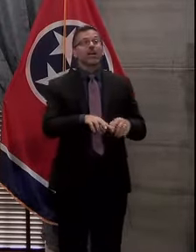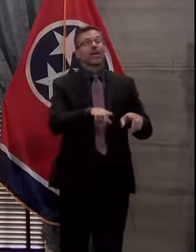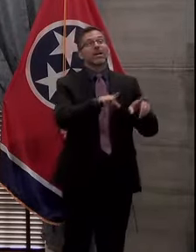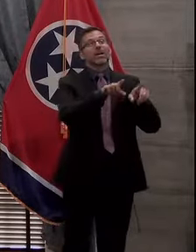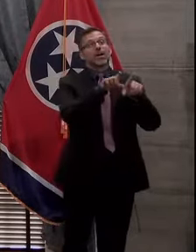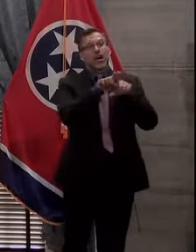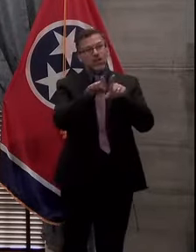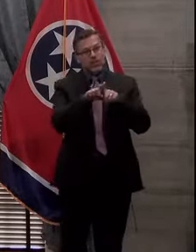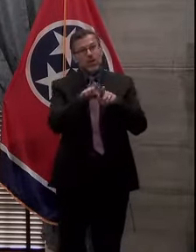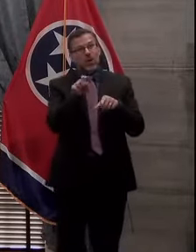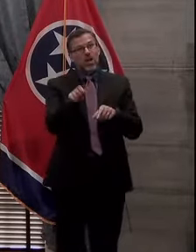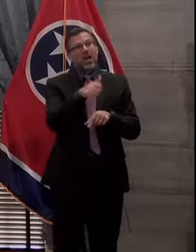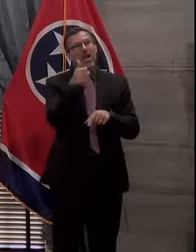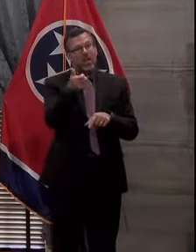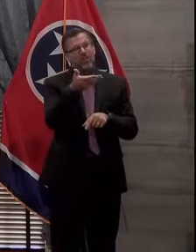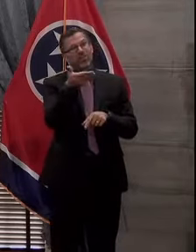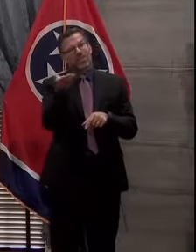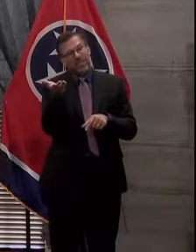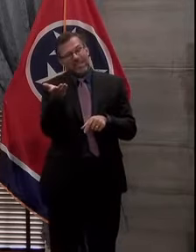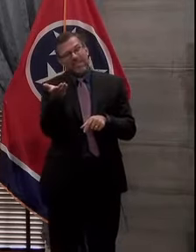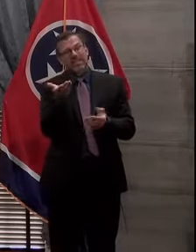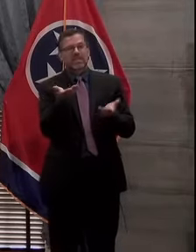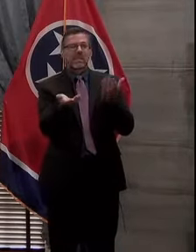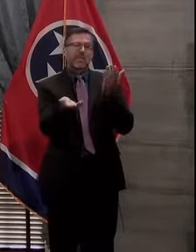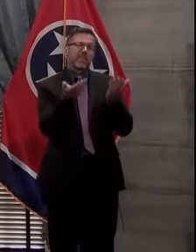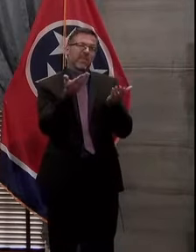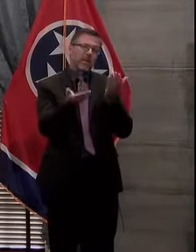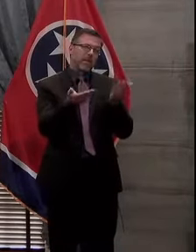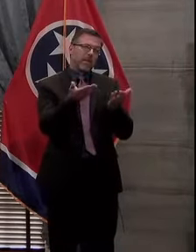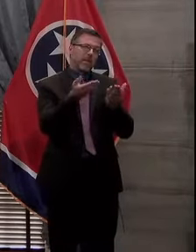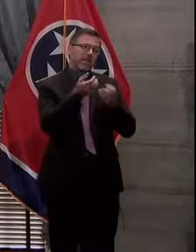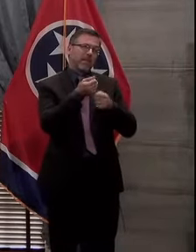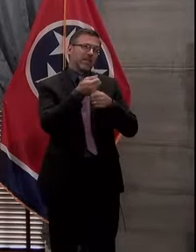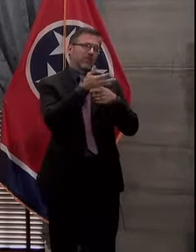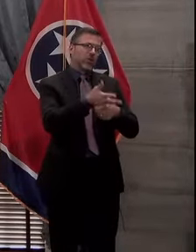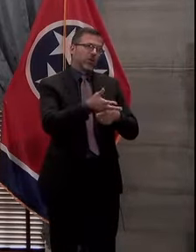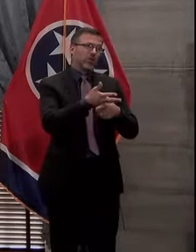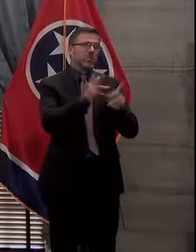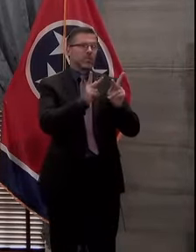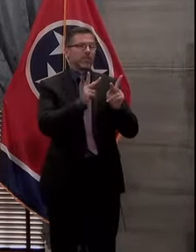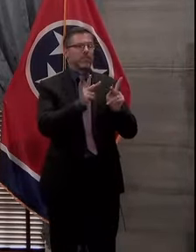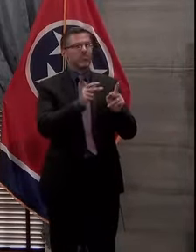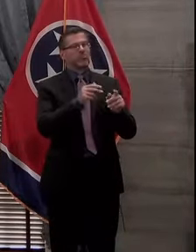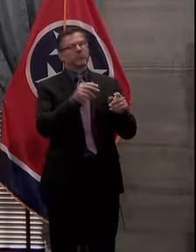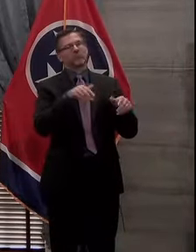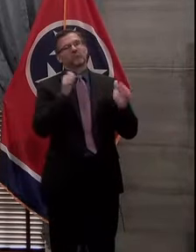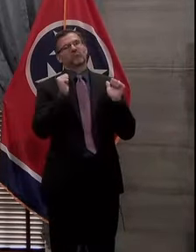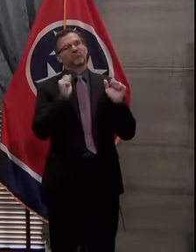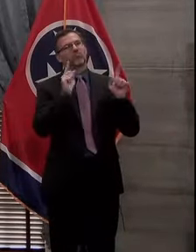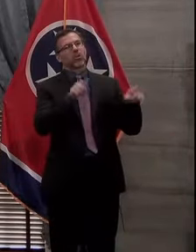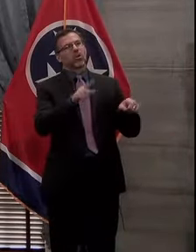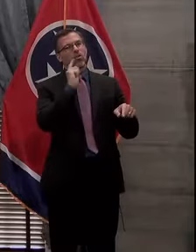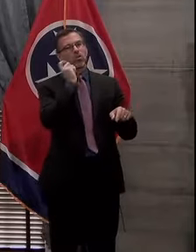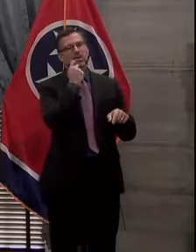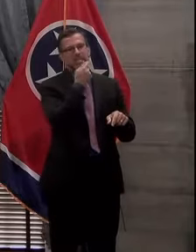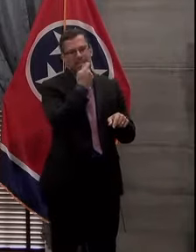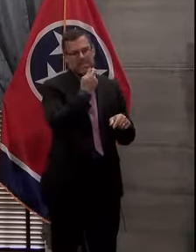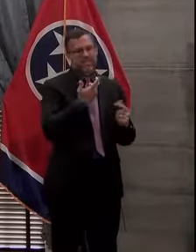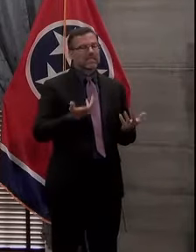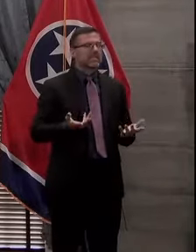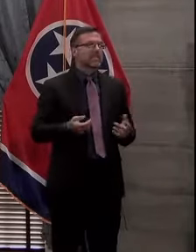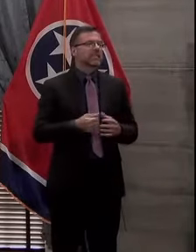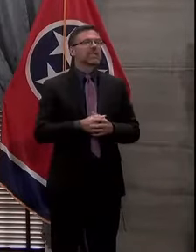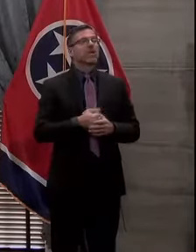that may be driving that lower testing demand that may not be such great news. One of them is maybe neutral, not